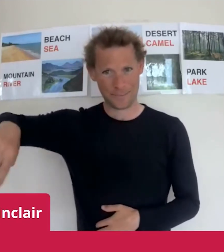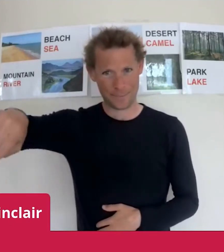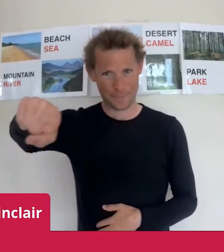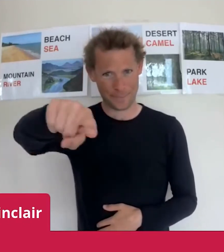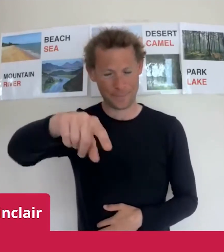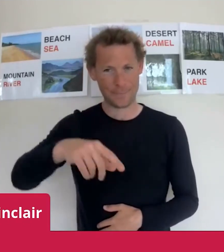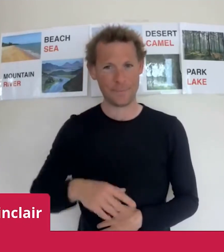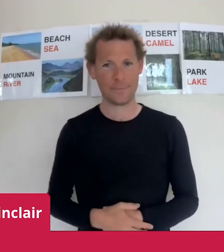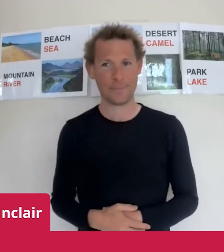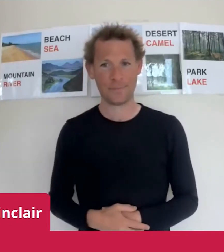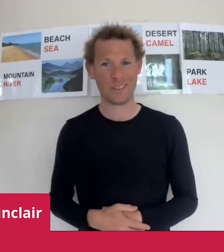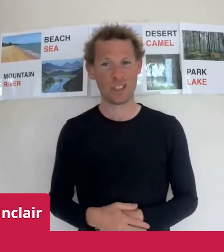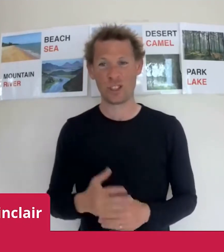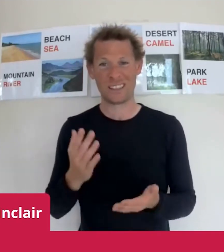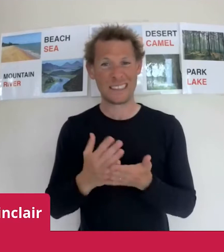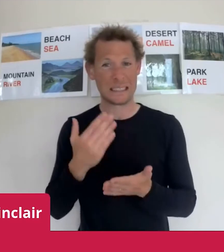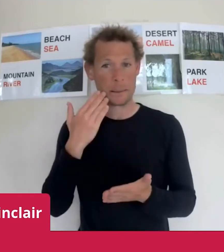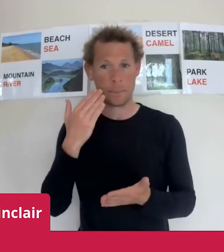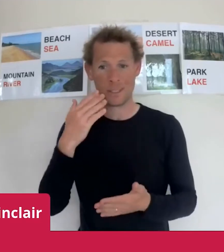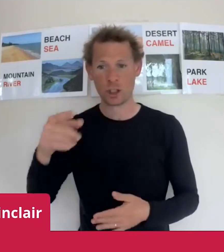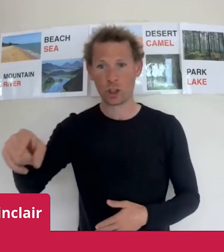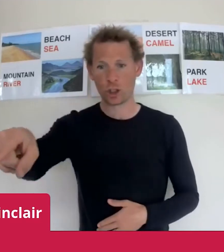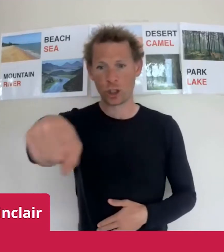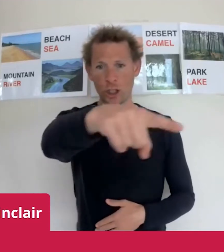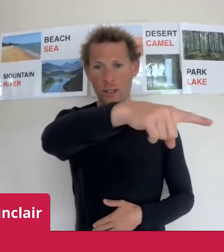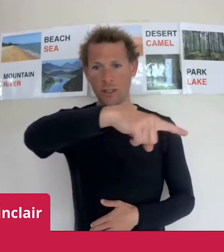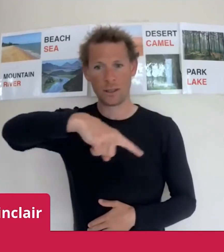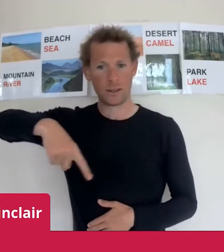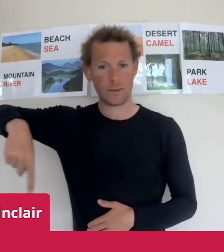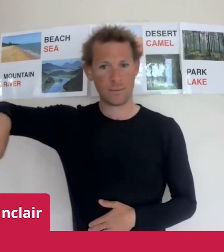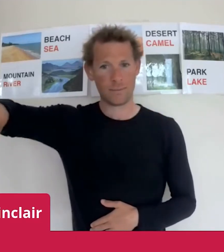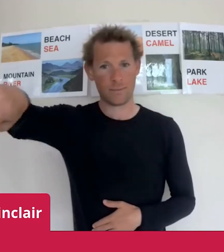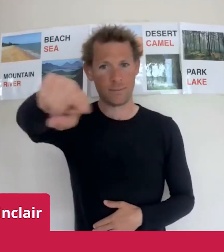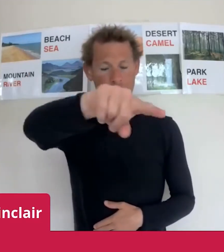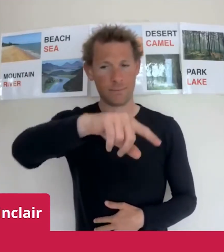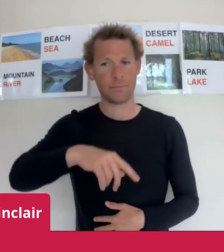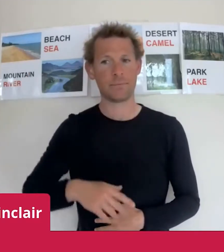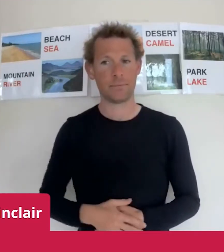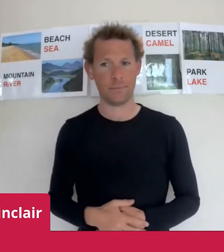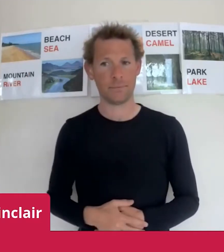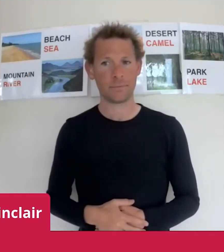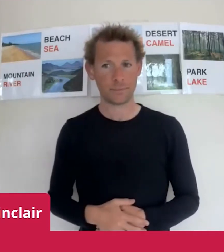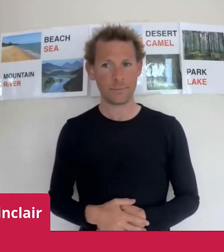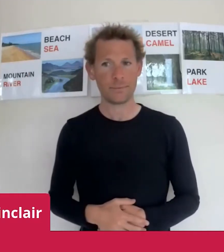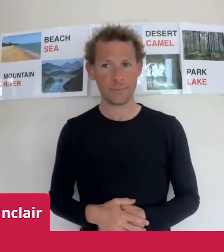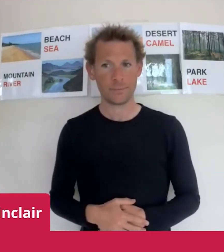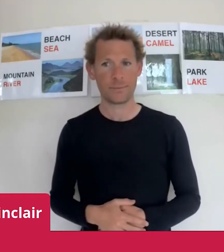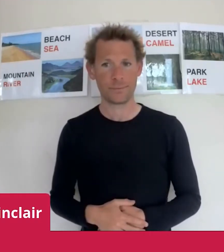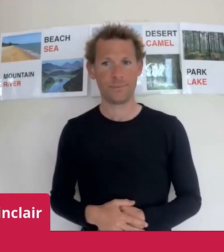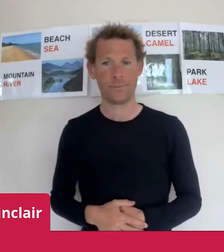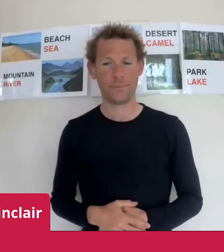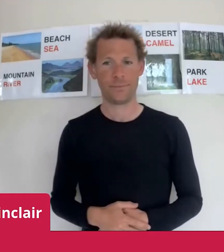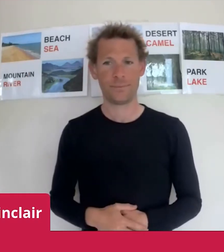So that's the sign for lake. This is just simple. Drawing a circle in front of you for lake.